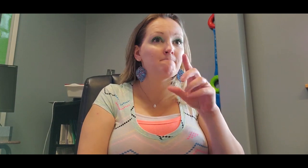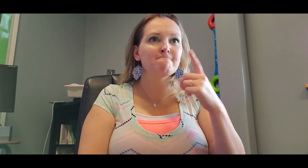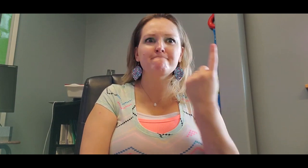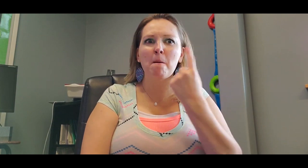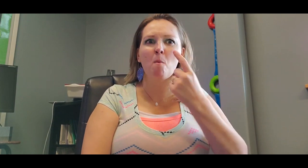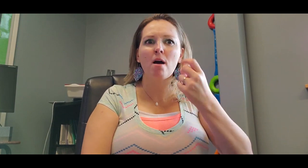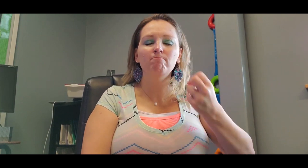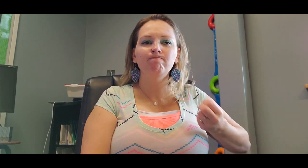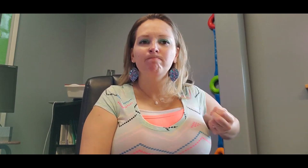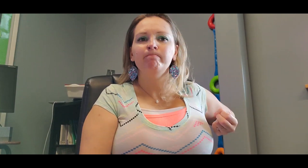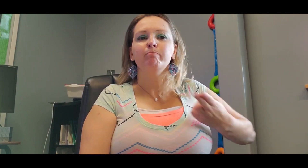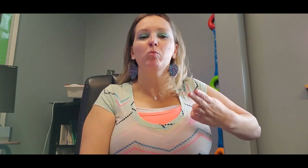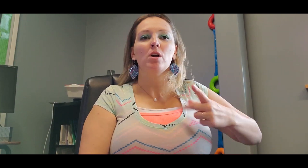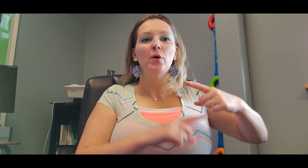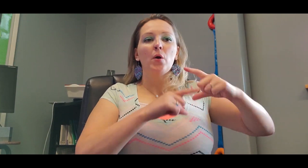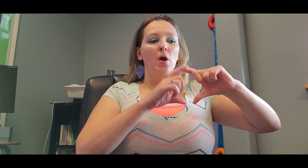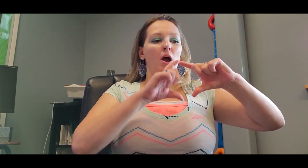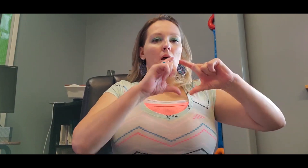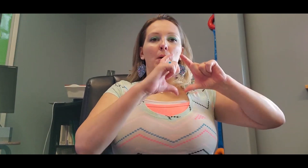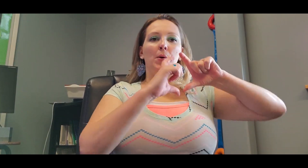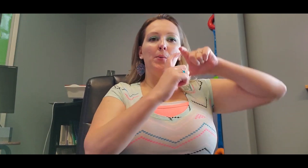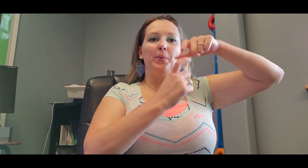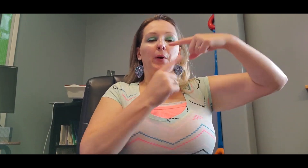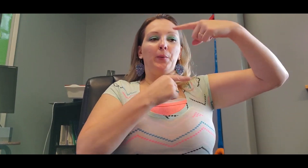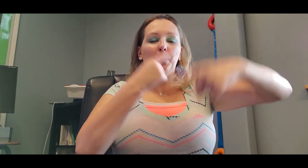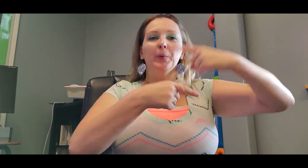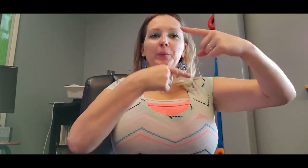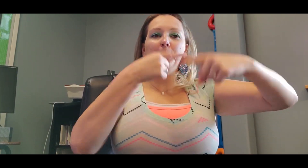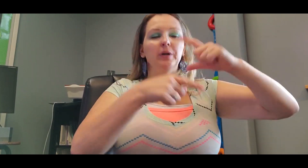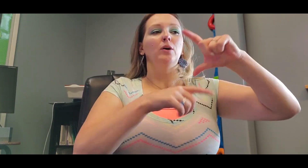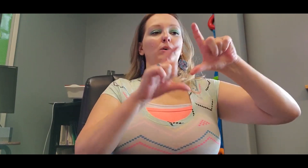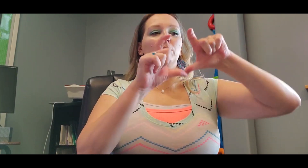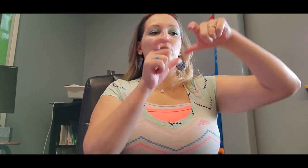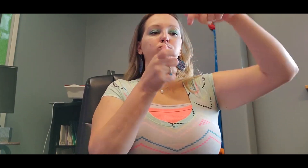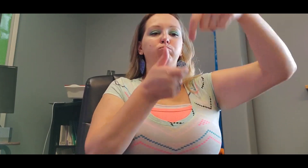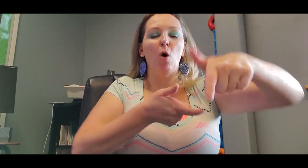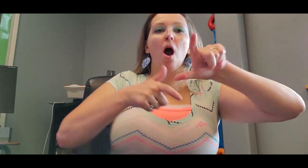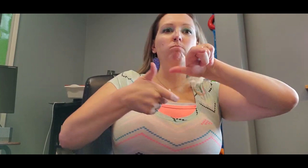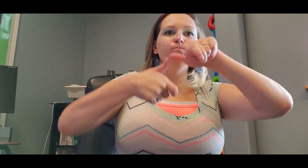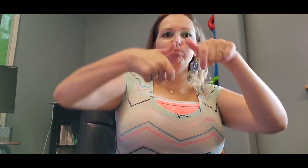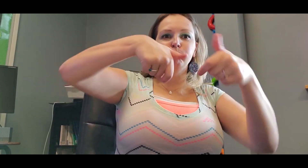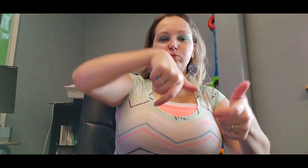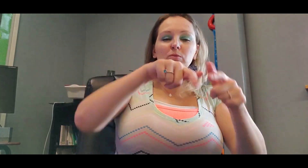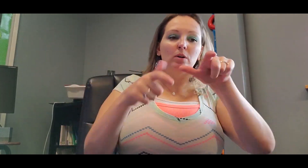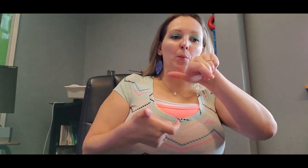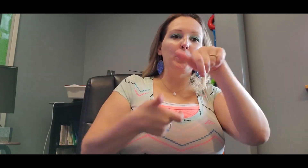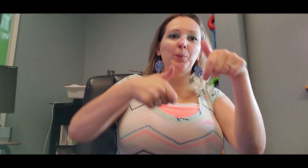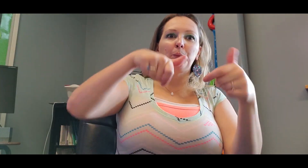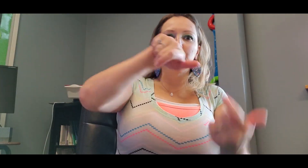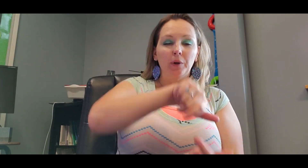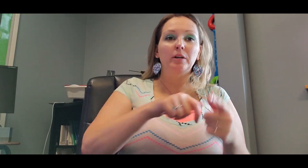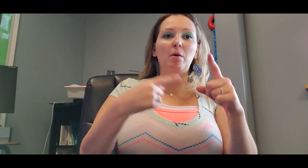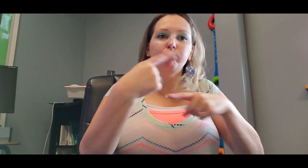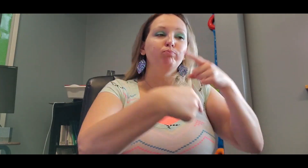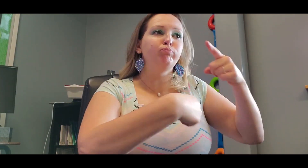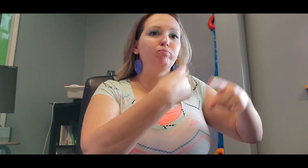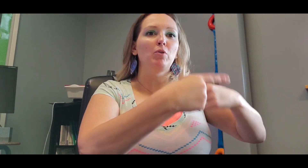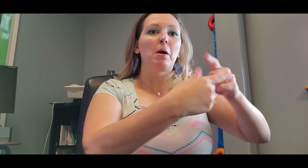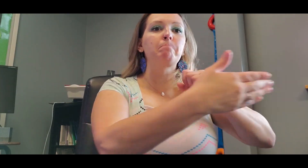Someone threw the bread roll, and it rolled and rolled and rolled and rolled until it